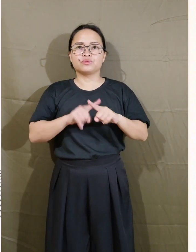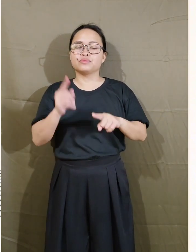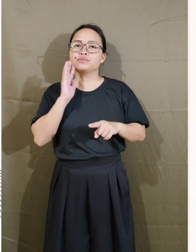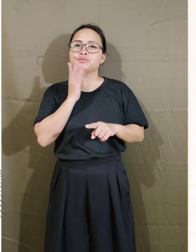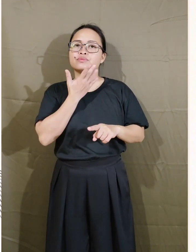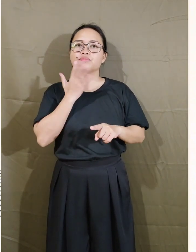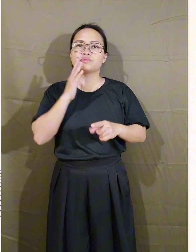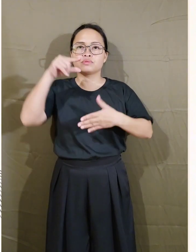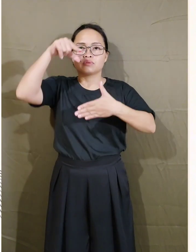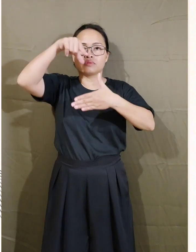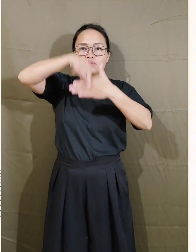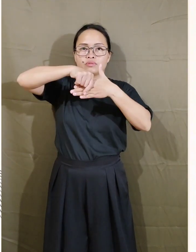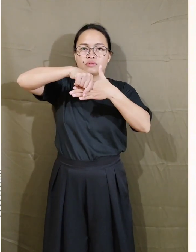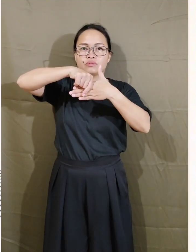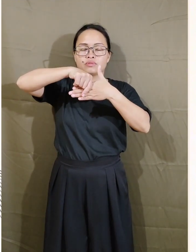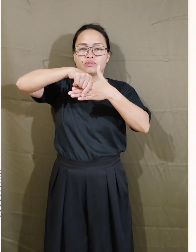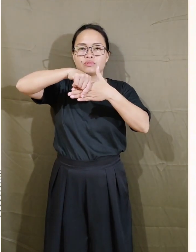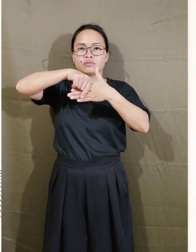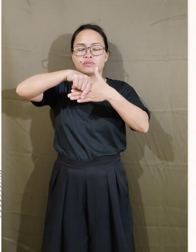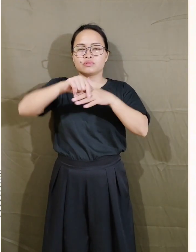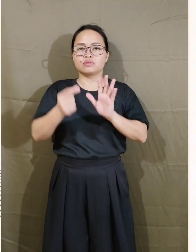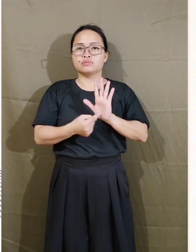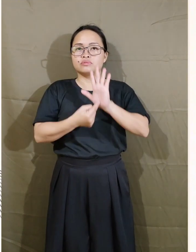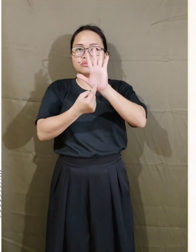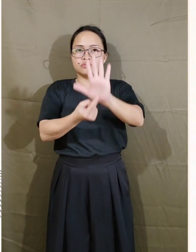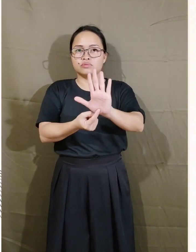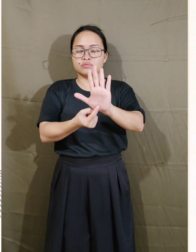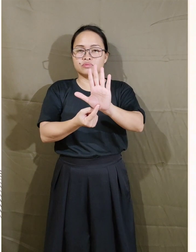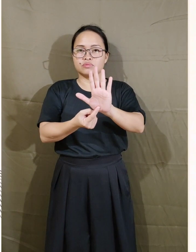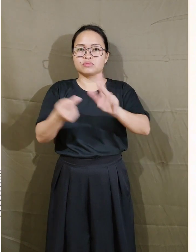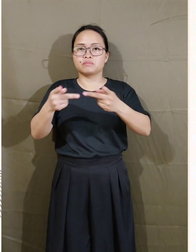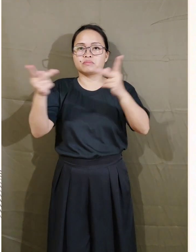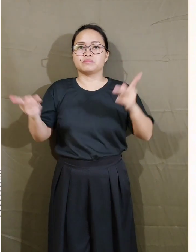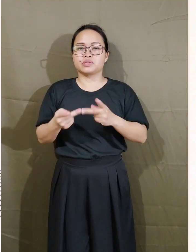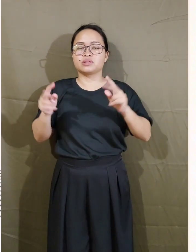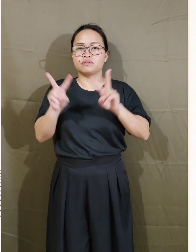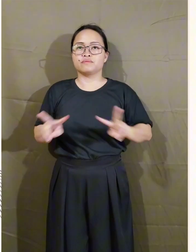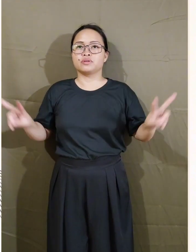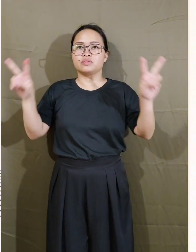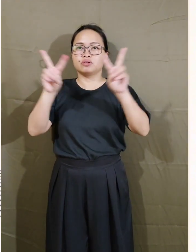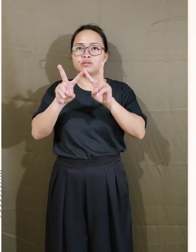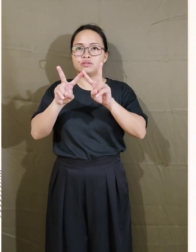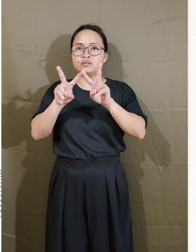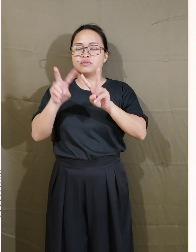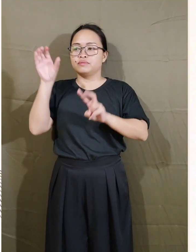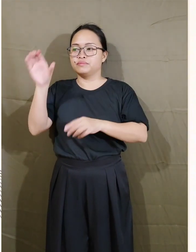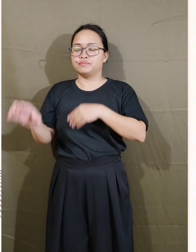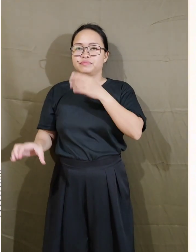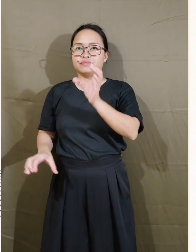of paper clips to represent the place value of digits.